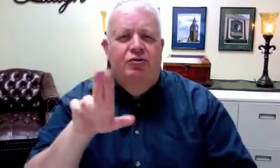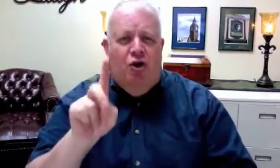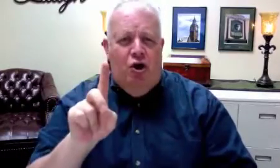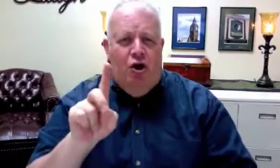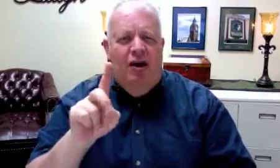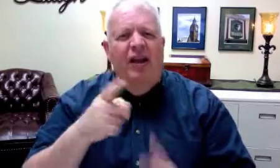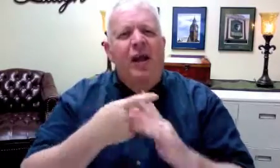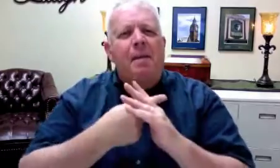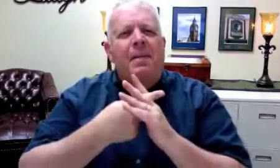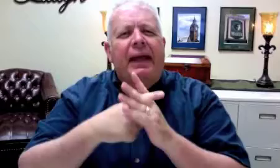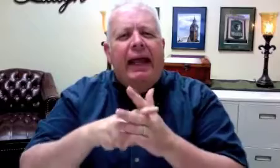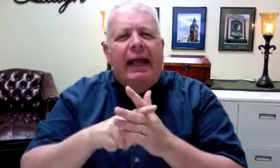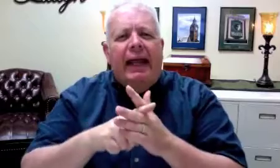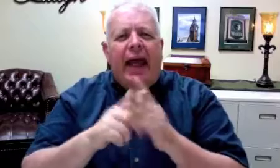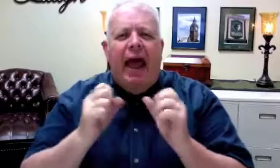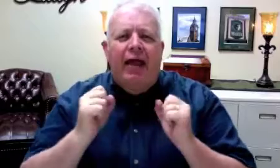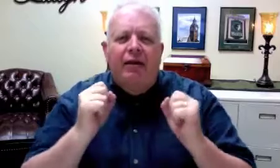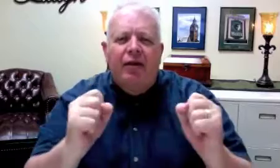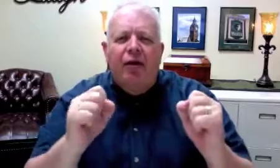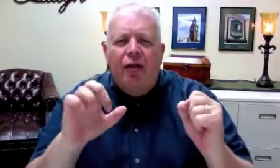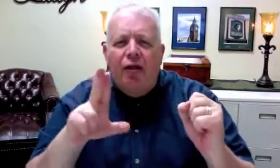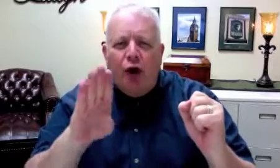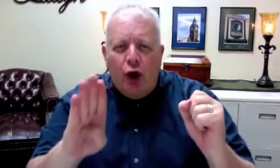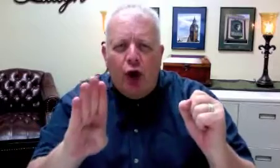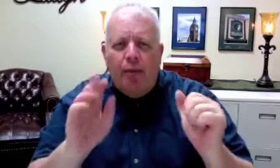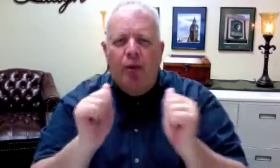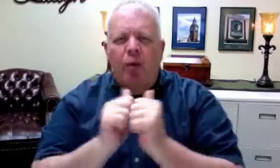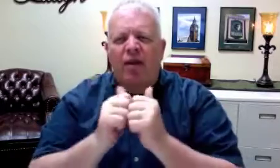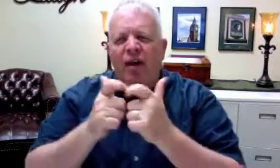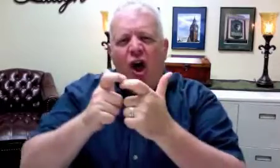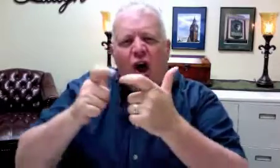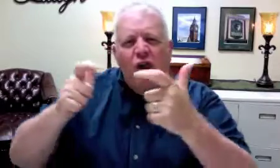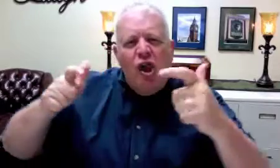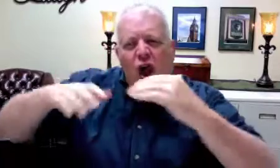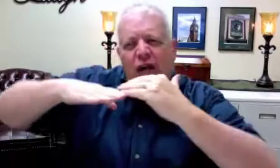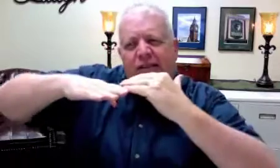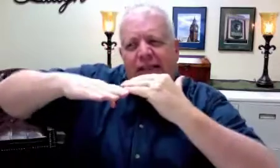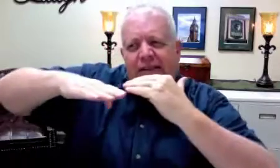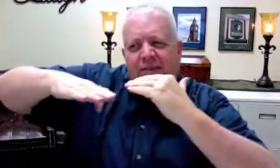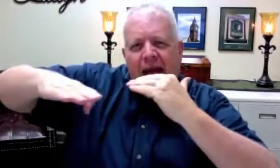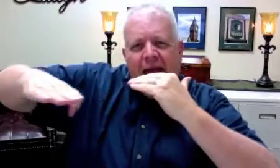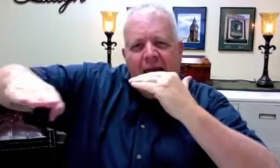It began at the curb with a large expanse of green grass.